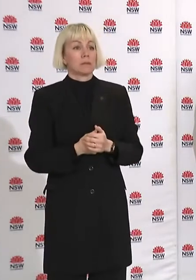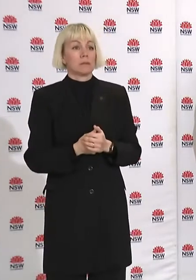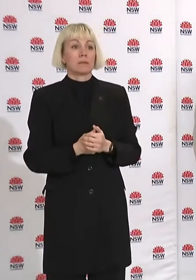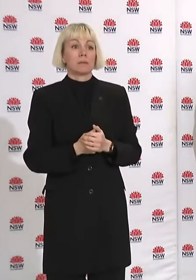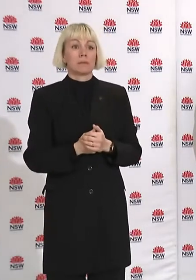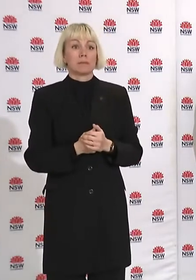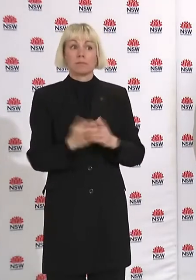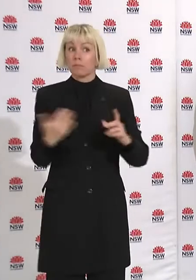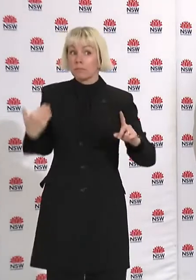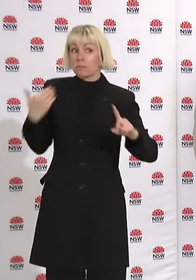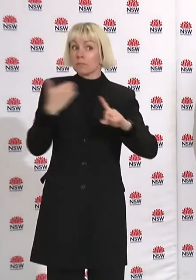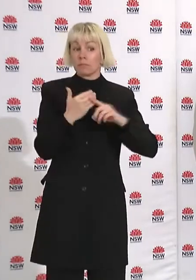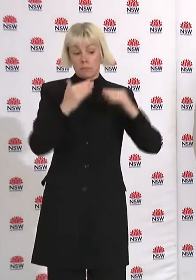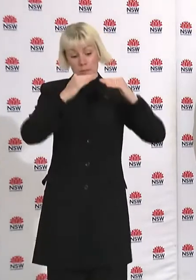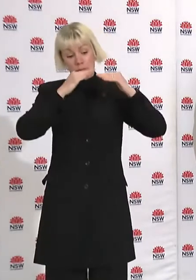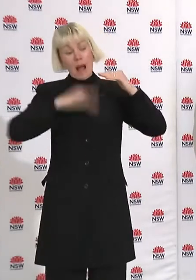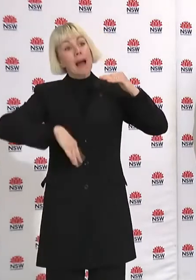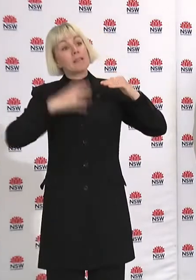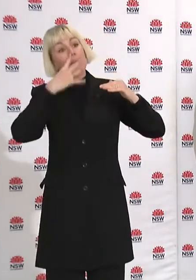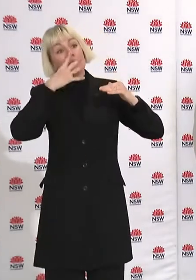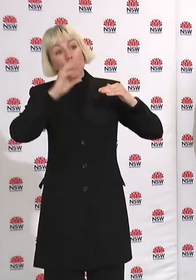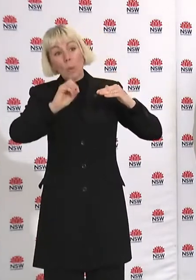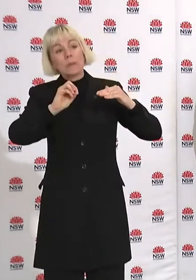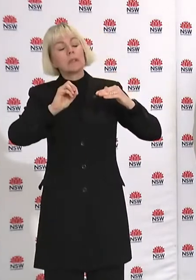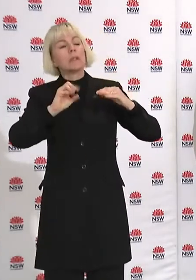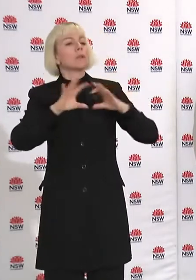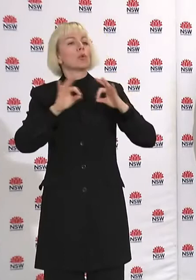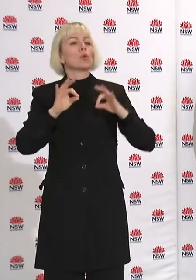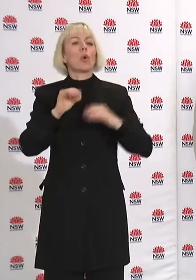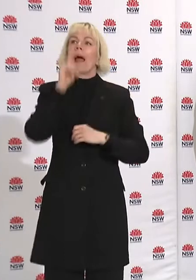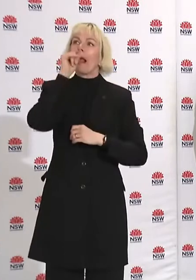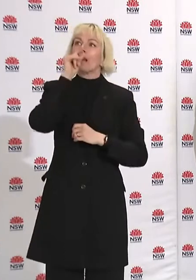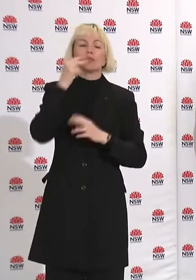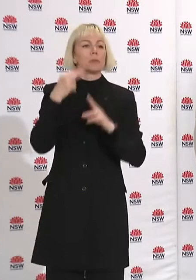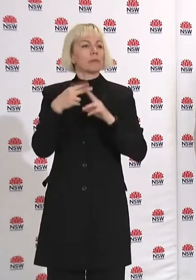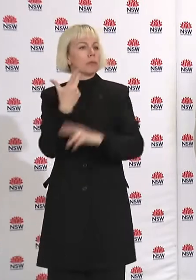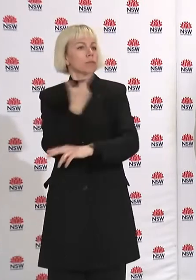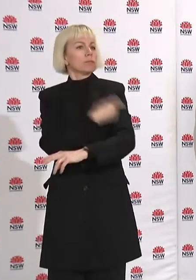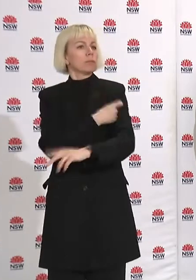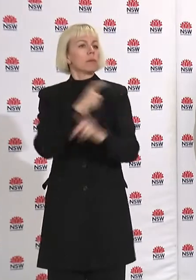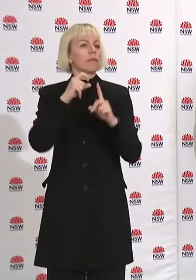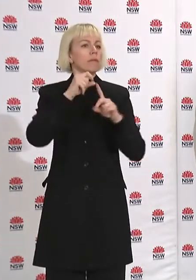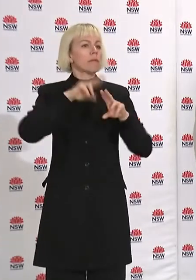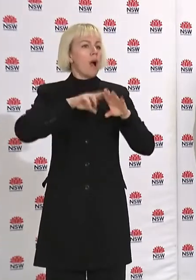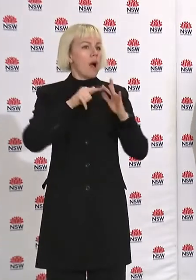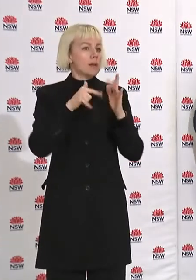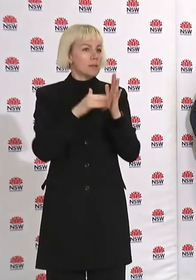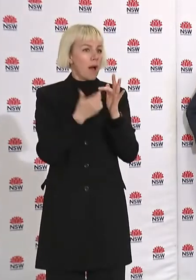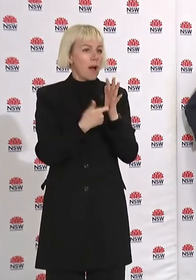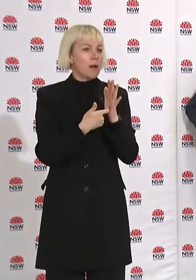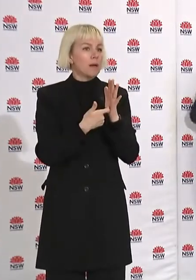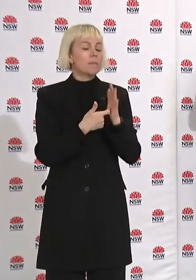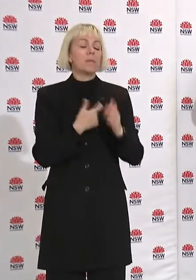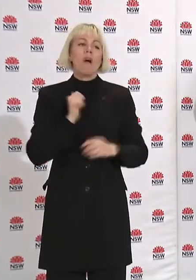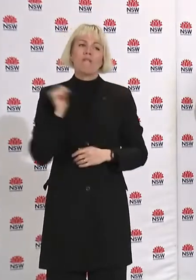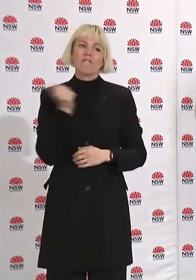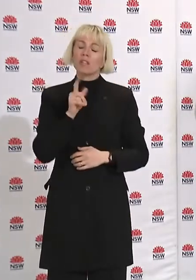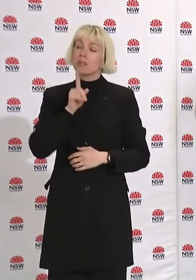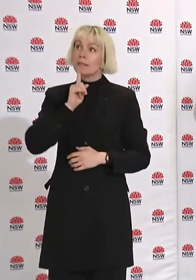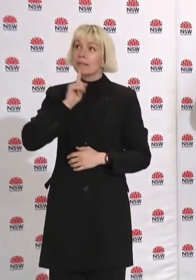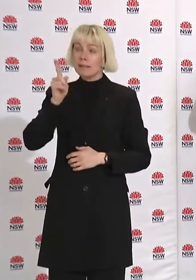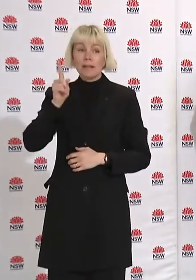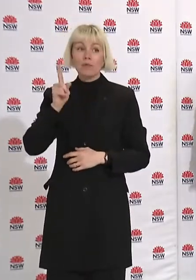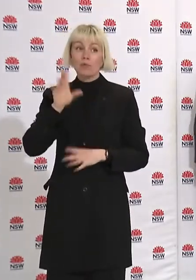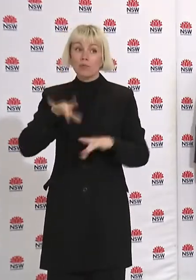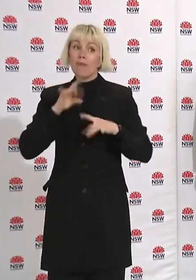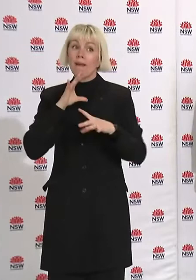eligible for vaccination in terms of Pfizer, and what I've recommended to government is we urgently do mass vaccination of those